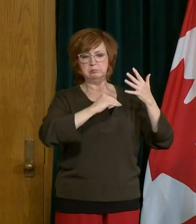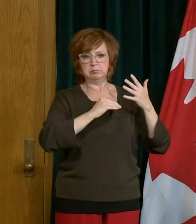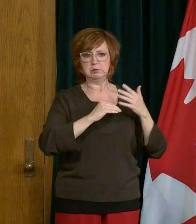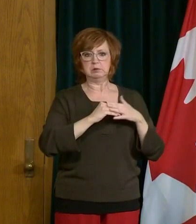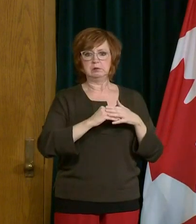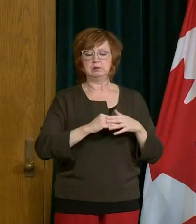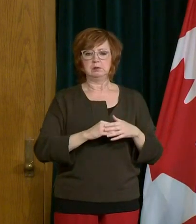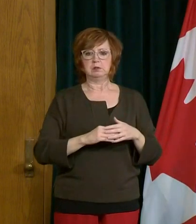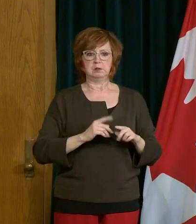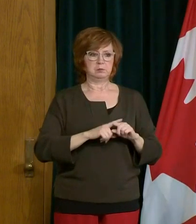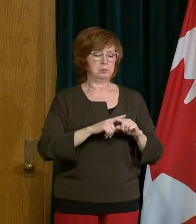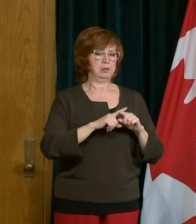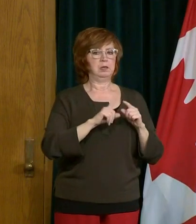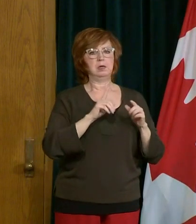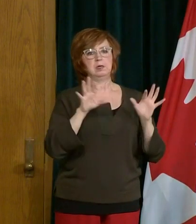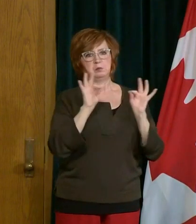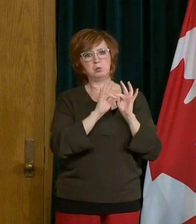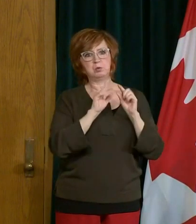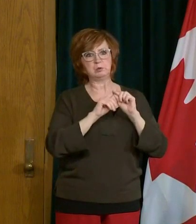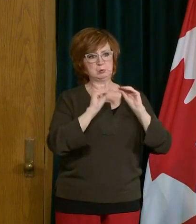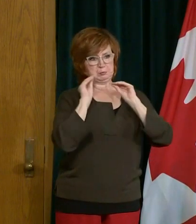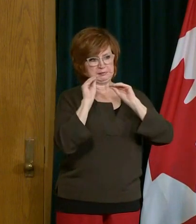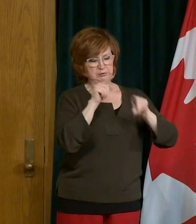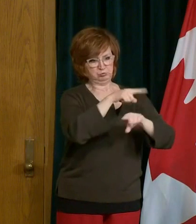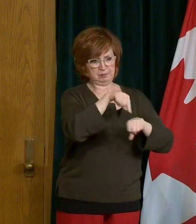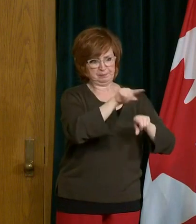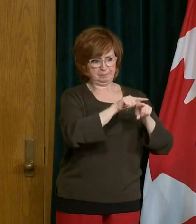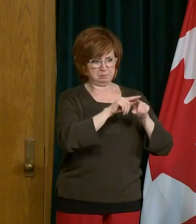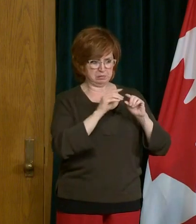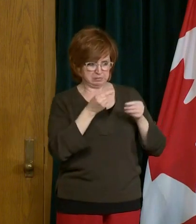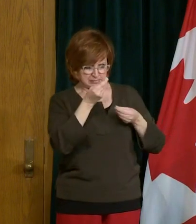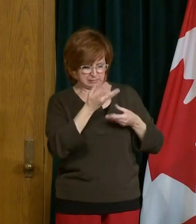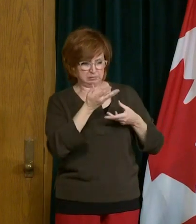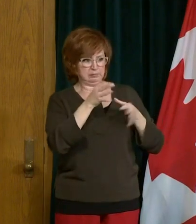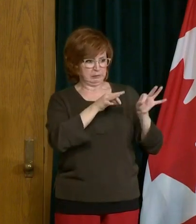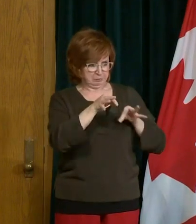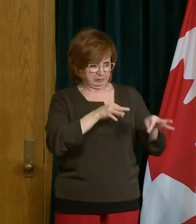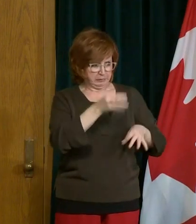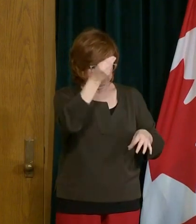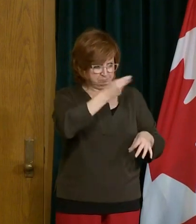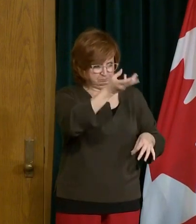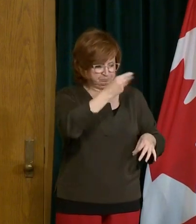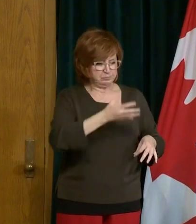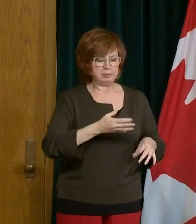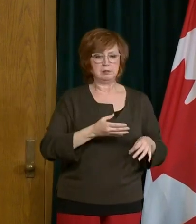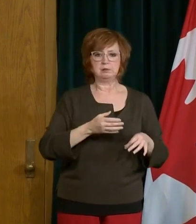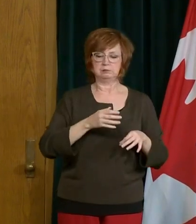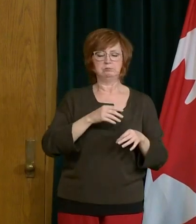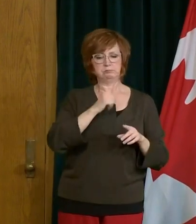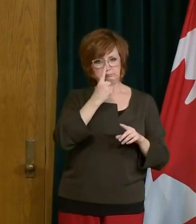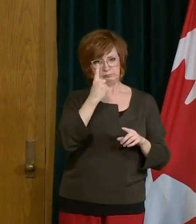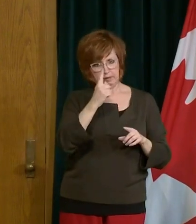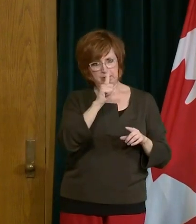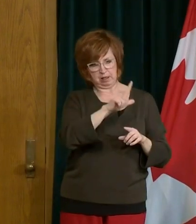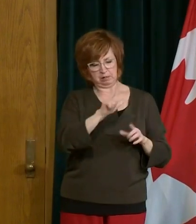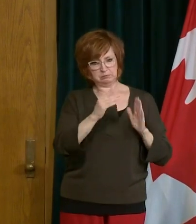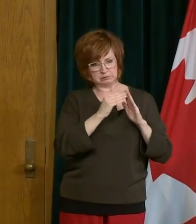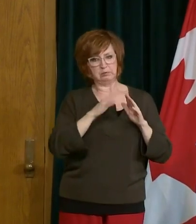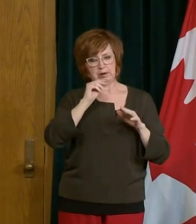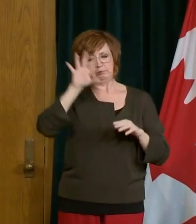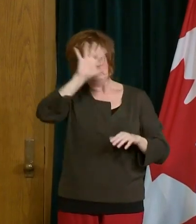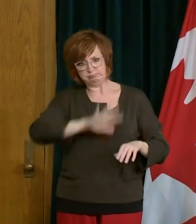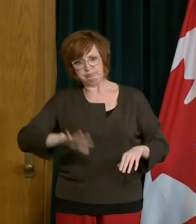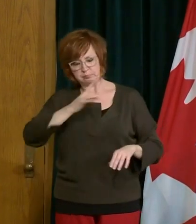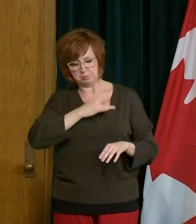Loche, but anywhere in Saskatchewan and Canada. There is opportunities as well for Saskatchewan Health Authority to continue